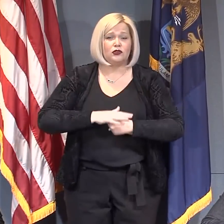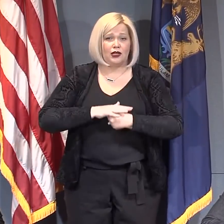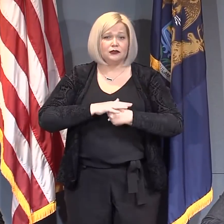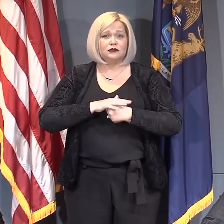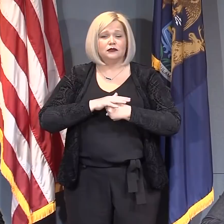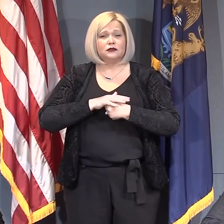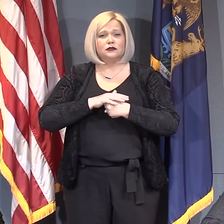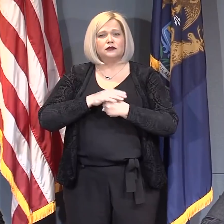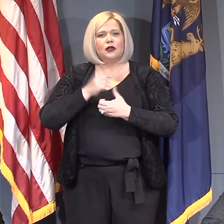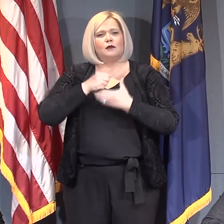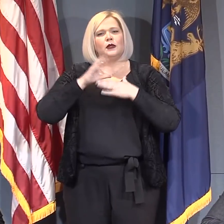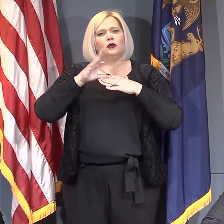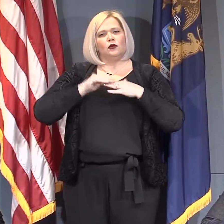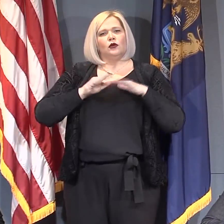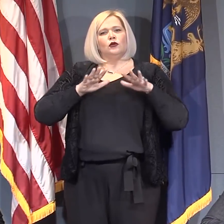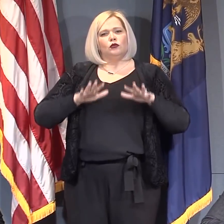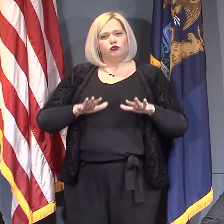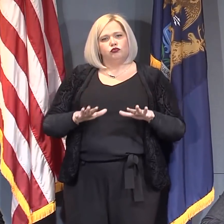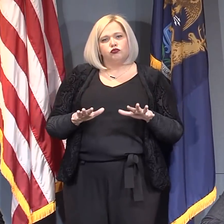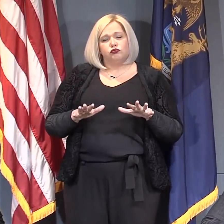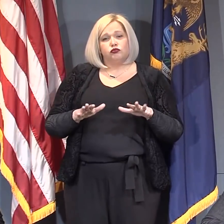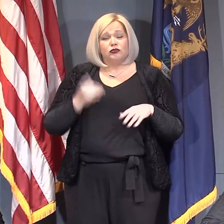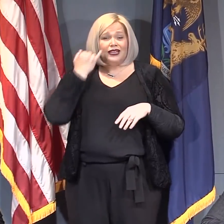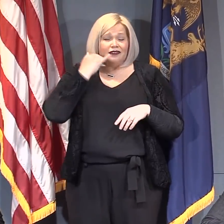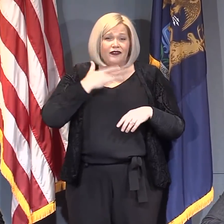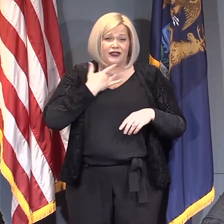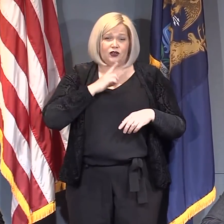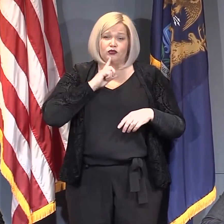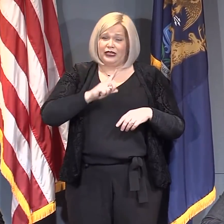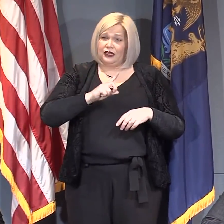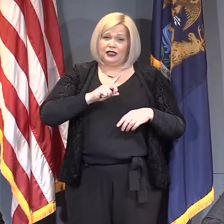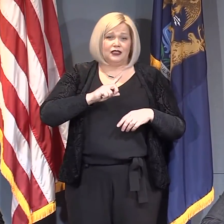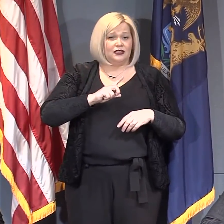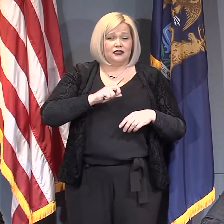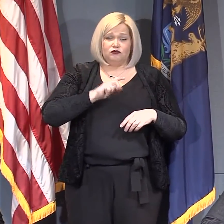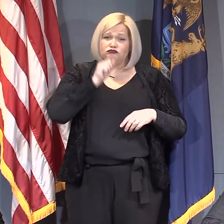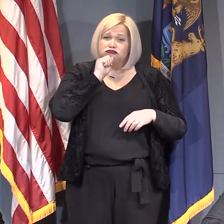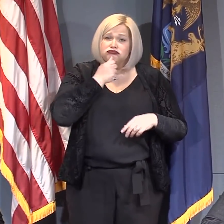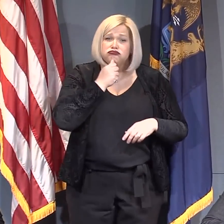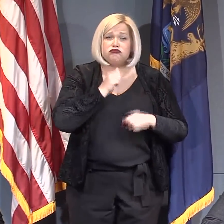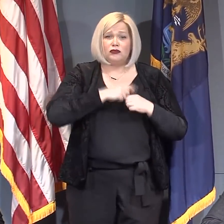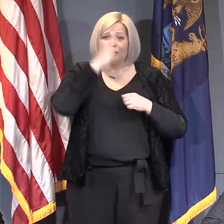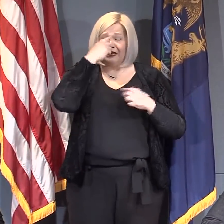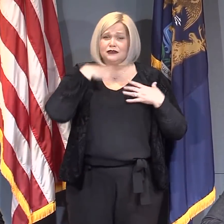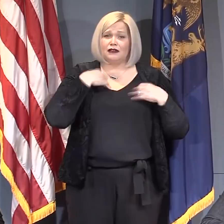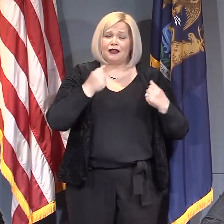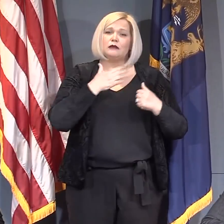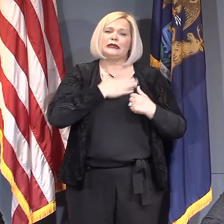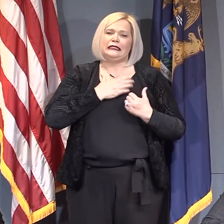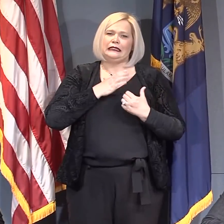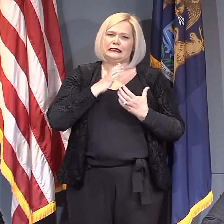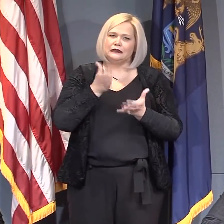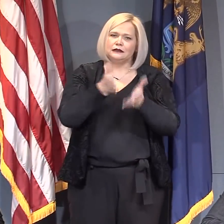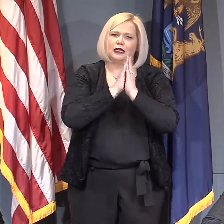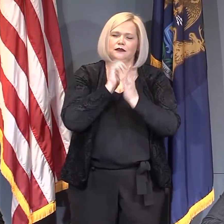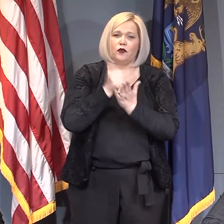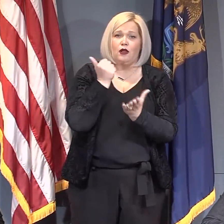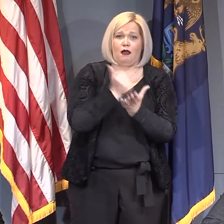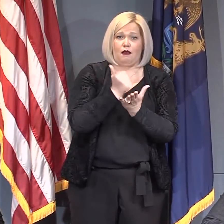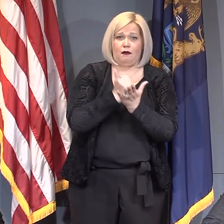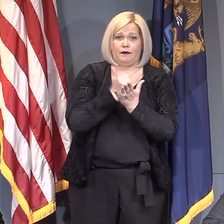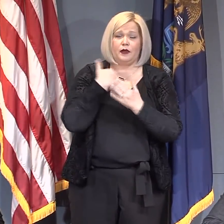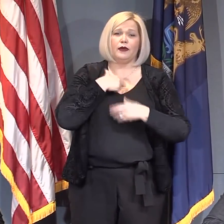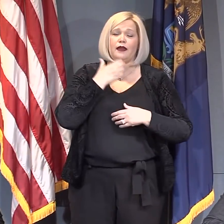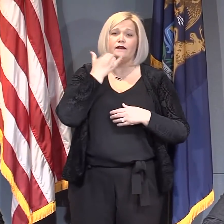you. And if you are really in crisis, please seek out help. We have a disaster distress hotline